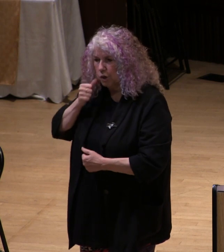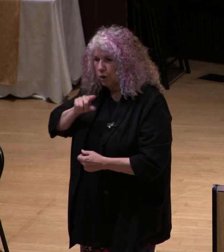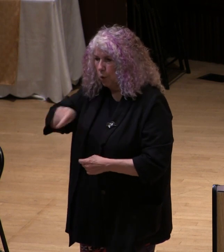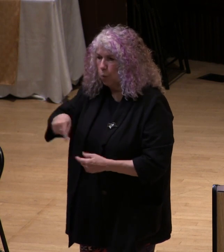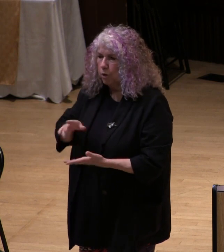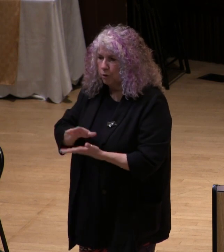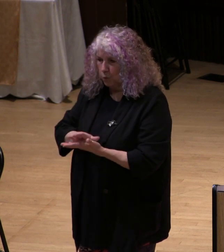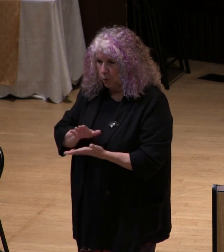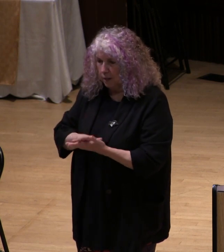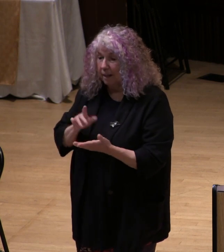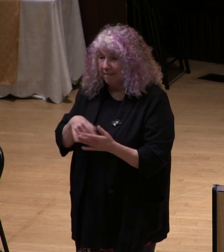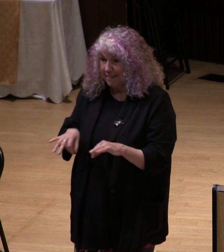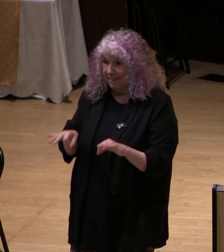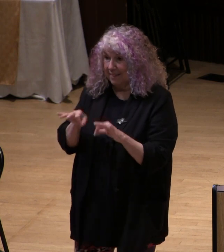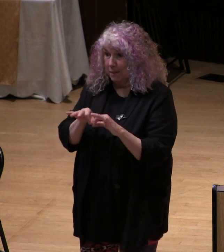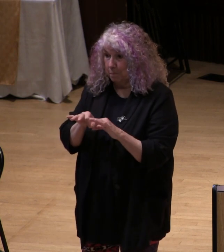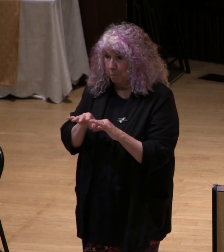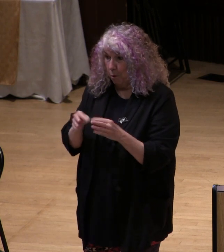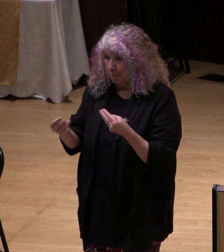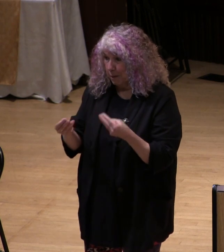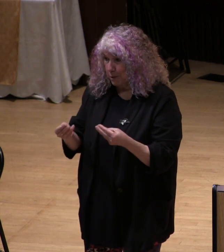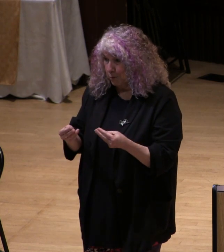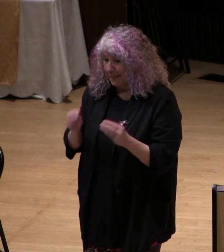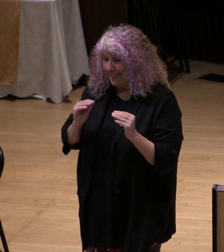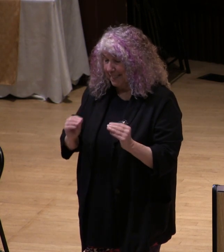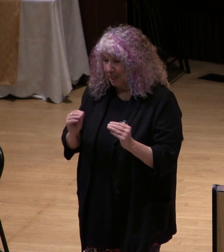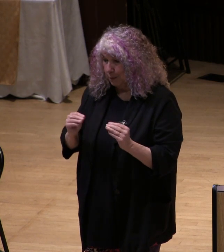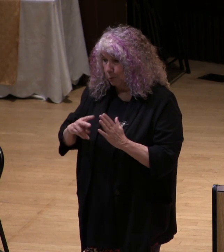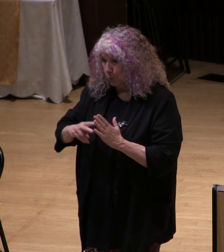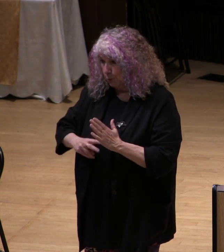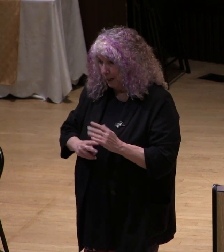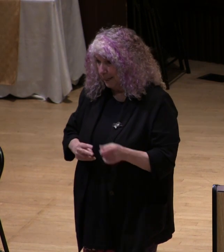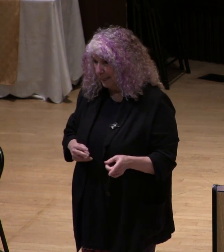This is an important ministry.